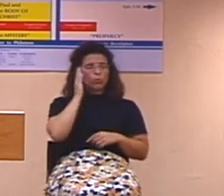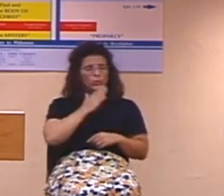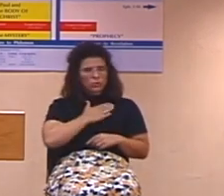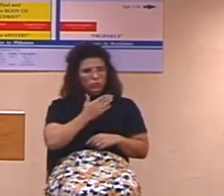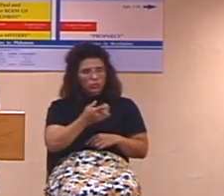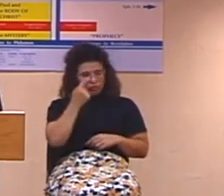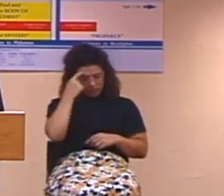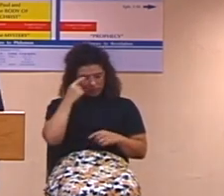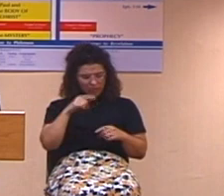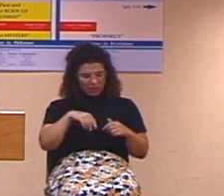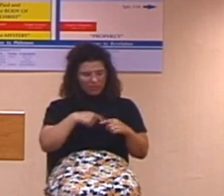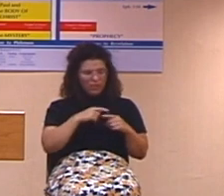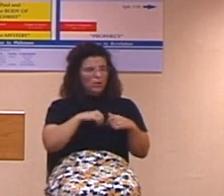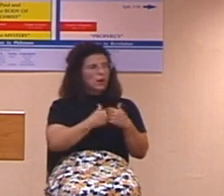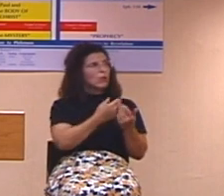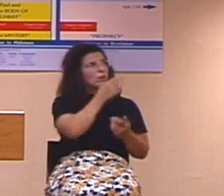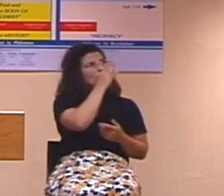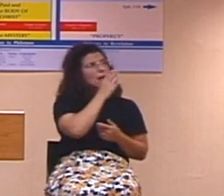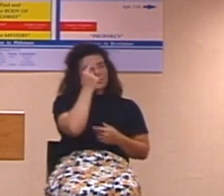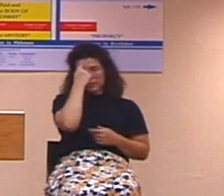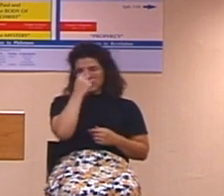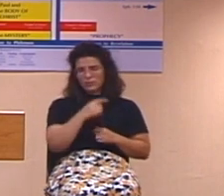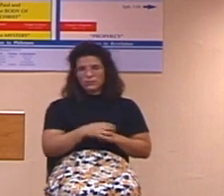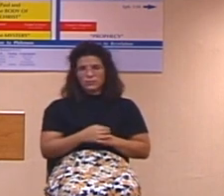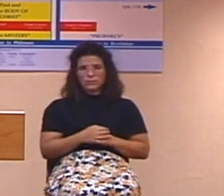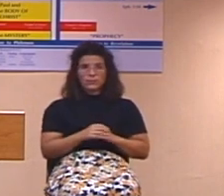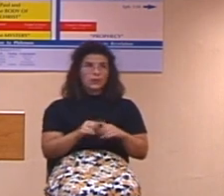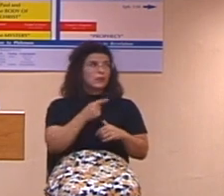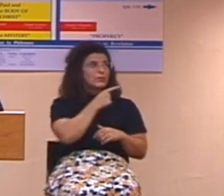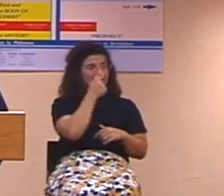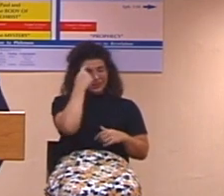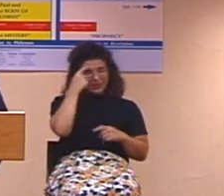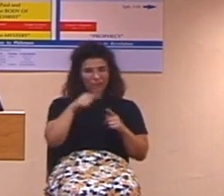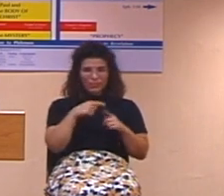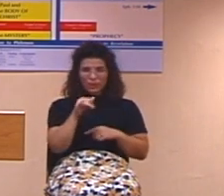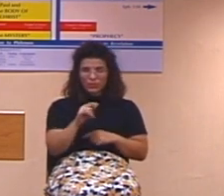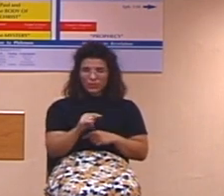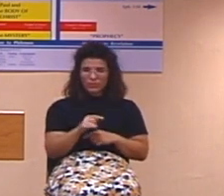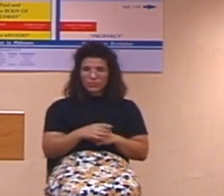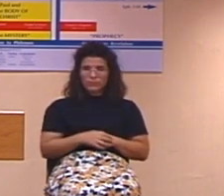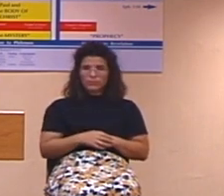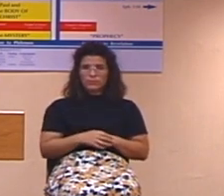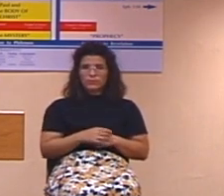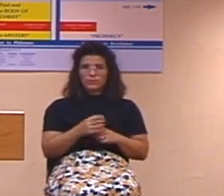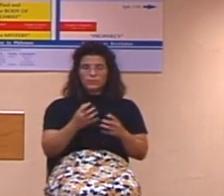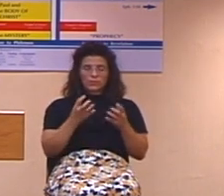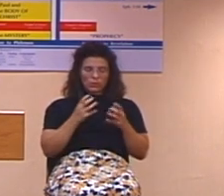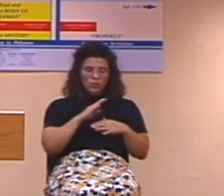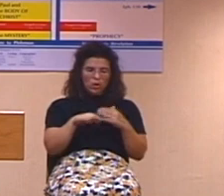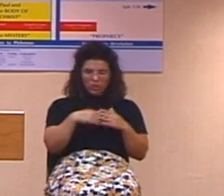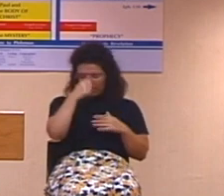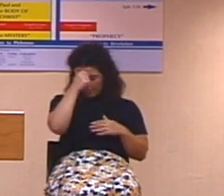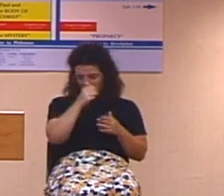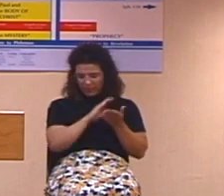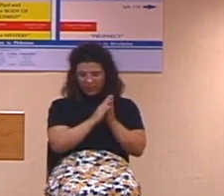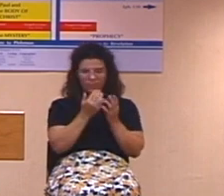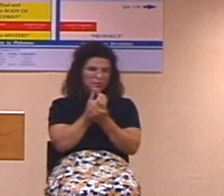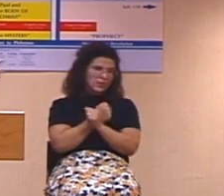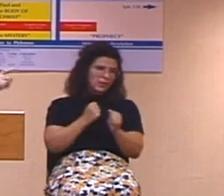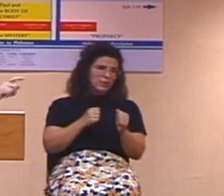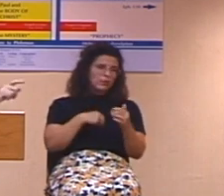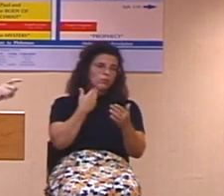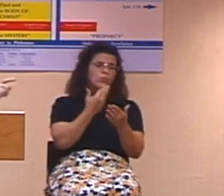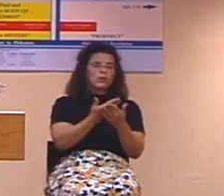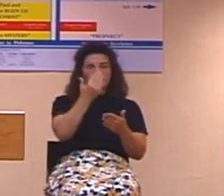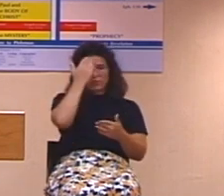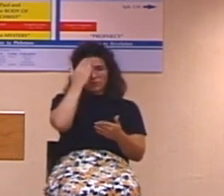should think how God thinks about it. Because how does He think about it? I would have all men get saved and come to the